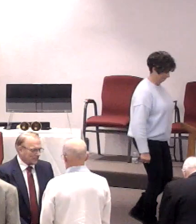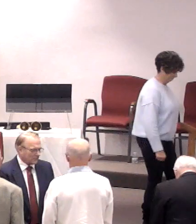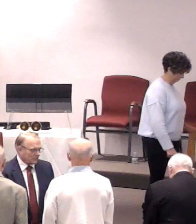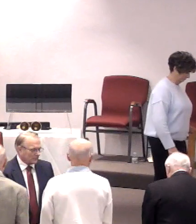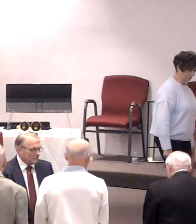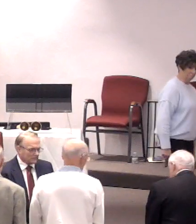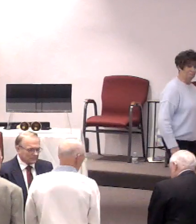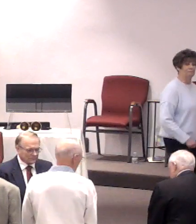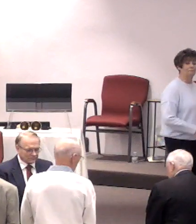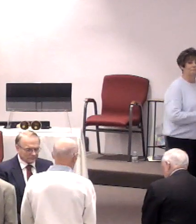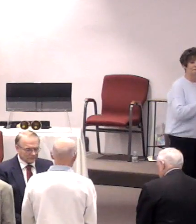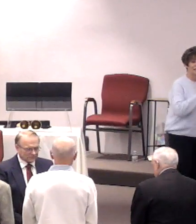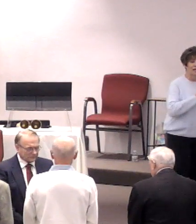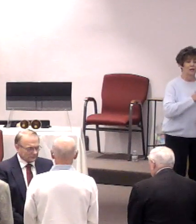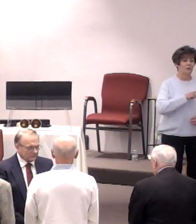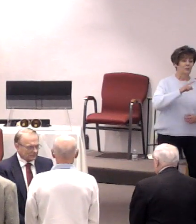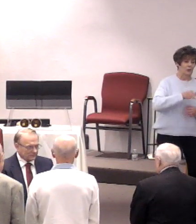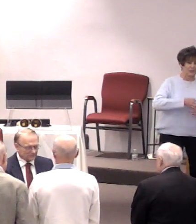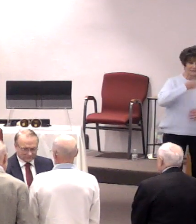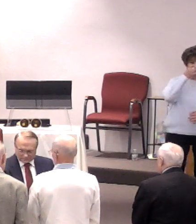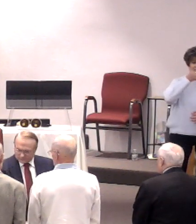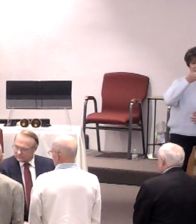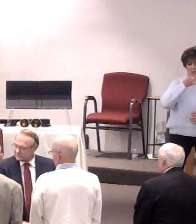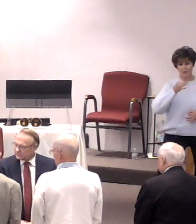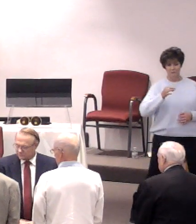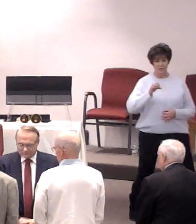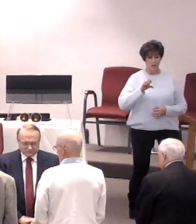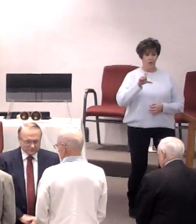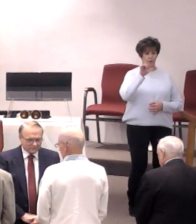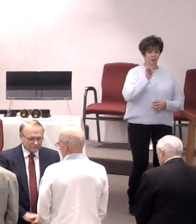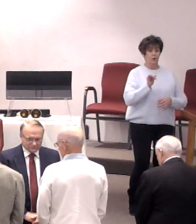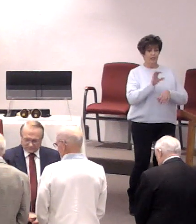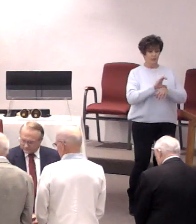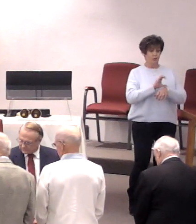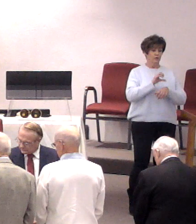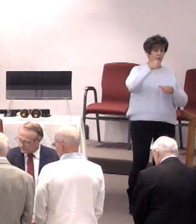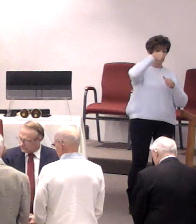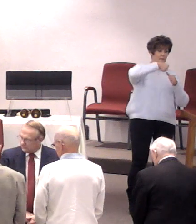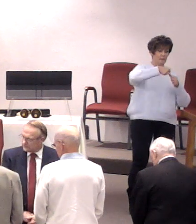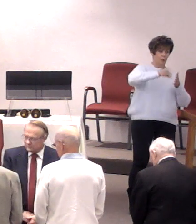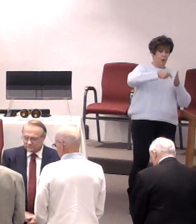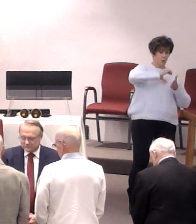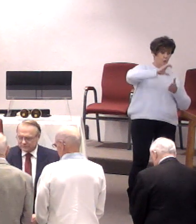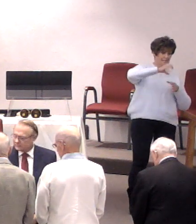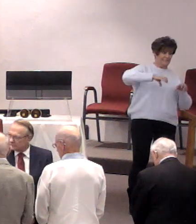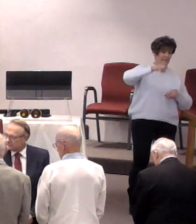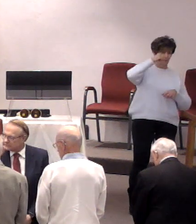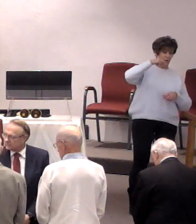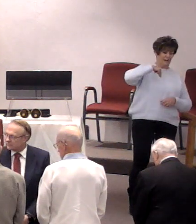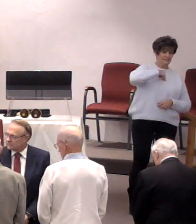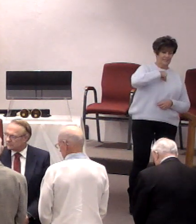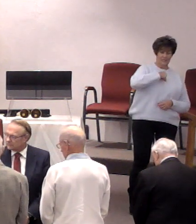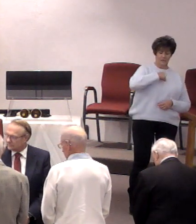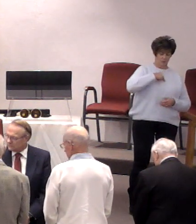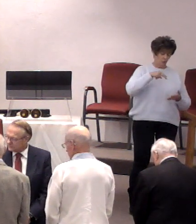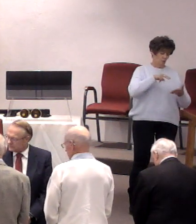The Lord's Supper is an institution given to the early church in order to help us to remember what Christ did. It's written about in Corinthians, and I always like to read